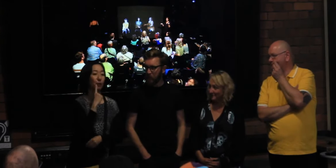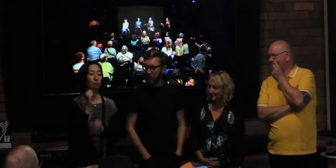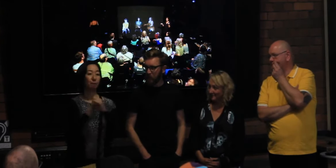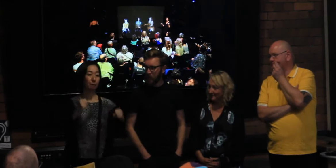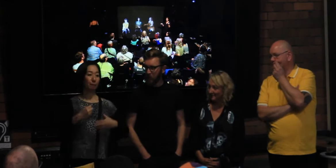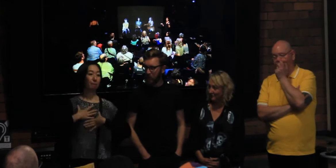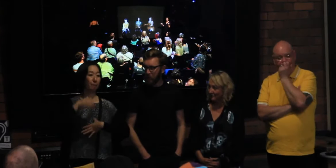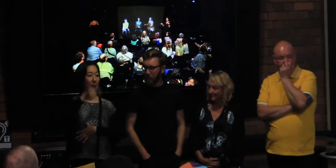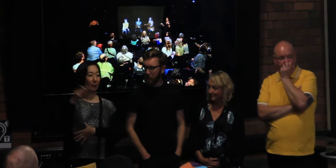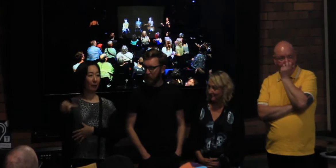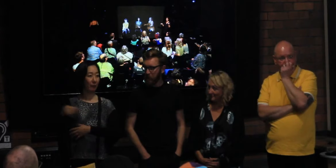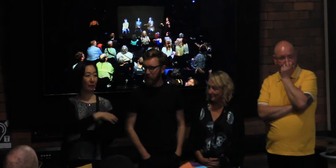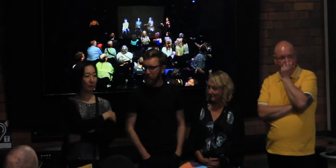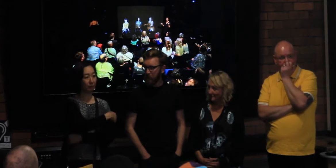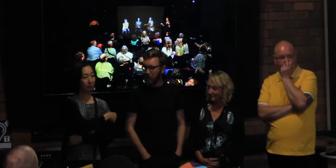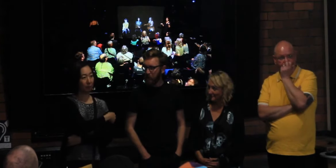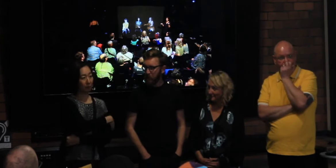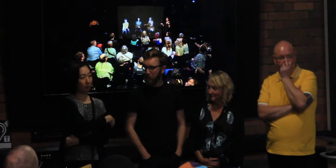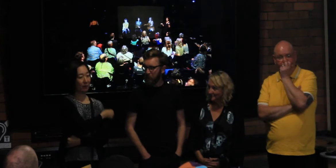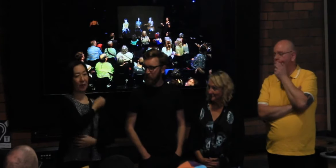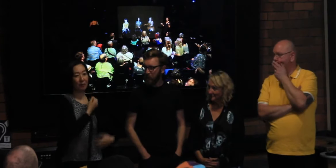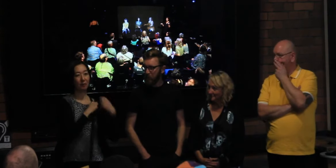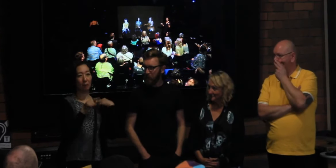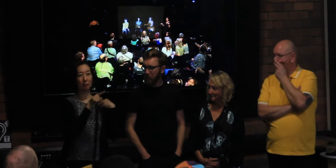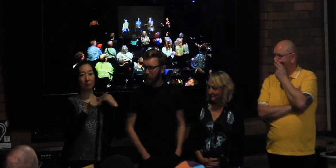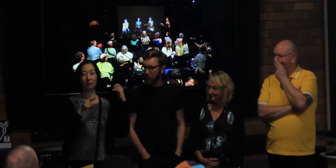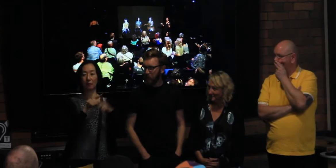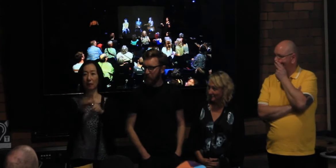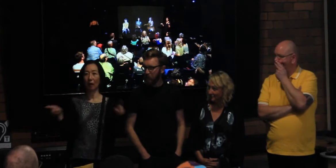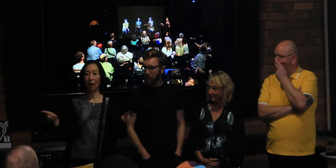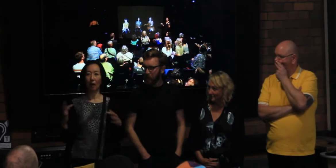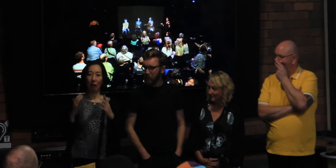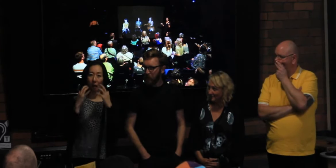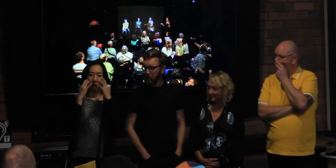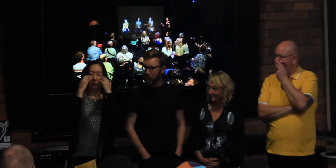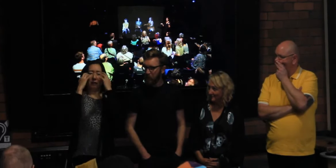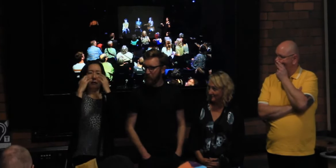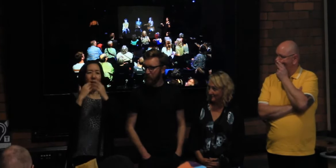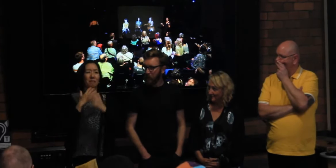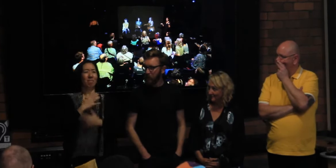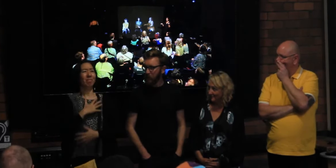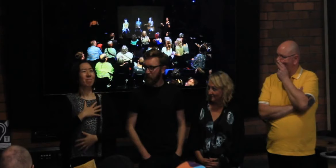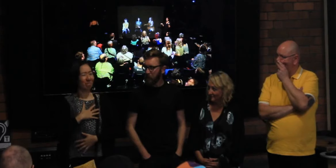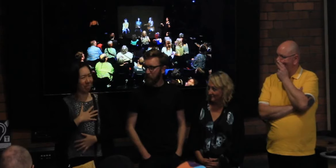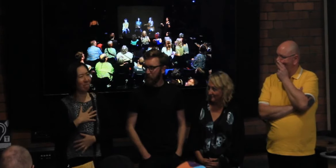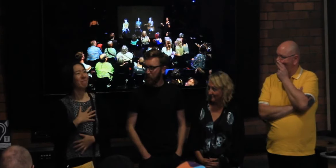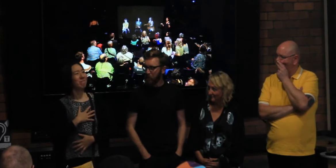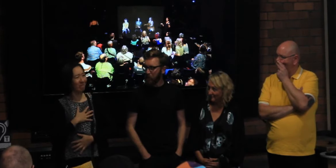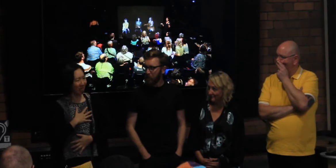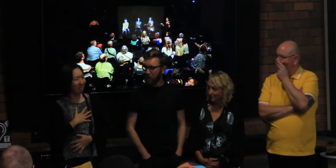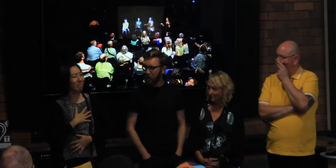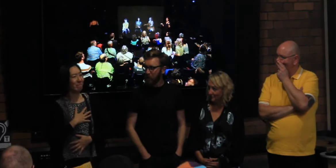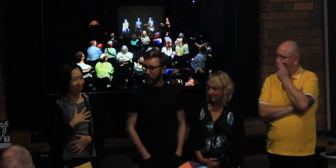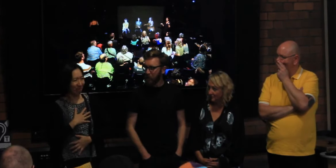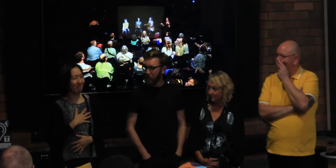to Japanese deaf and hearing people who lived through the fallout of the bomb. They were